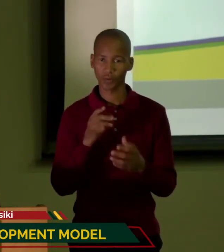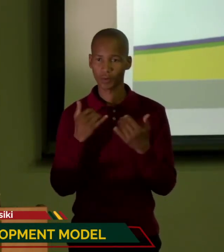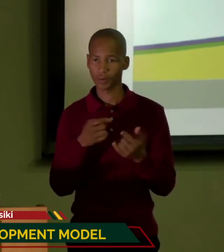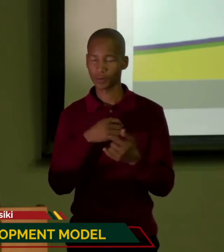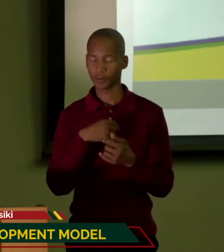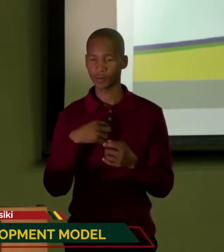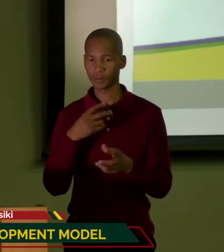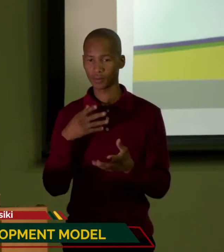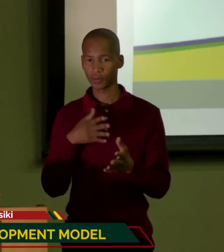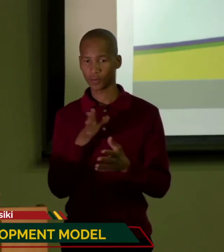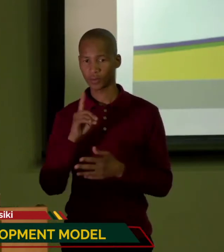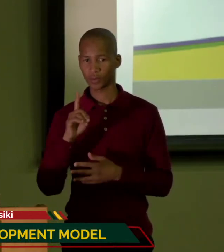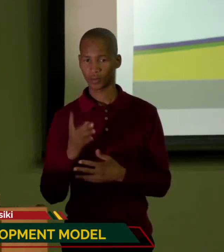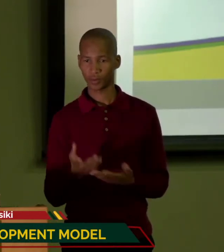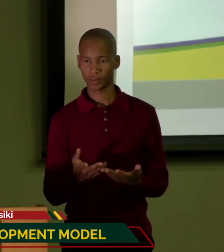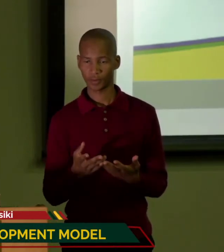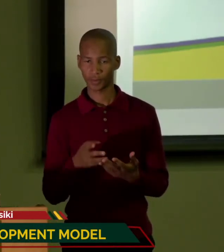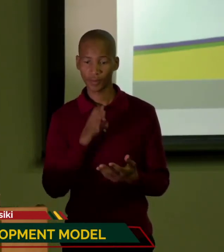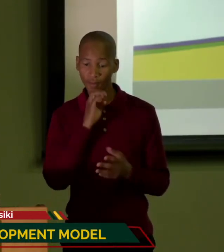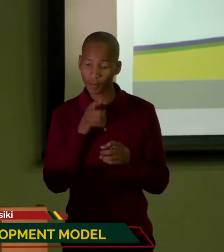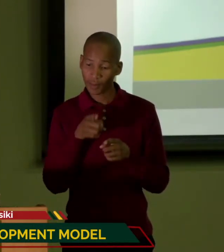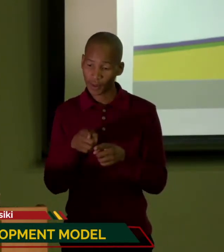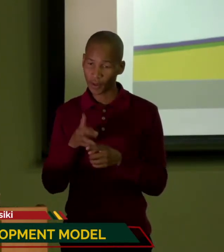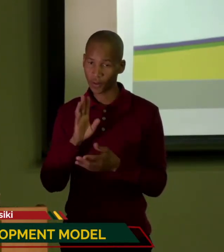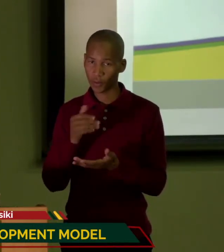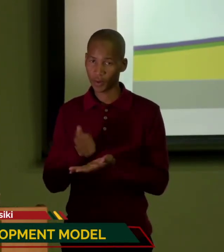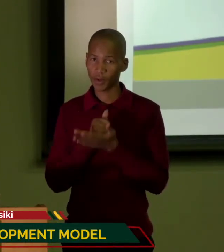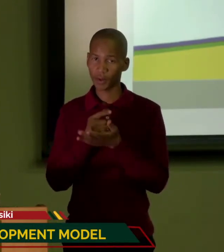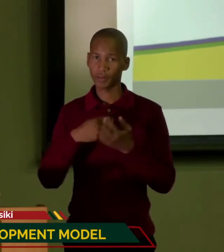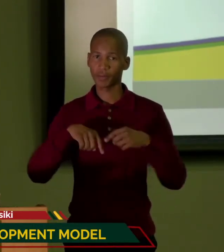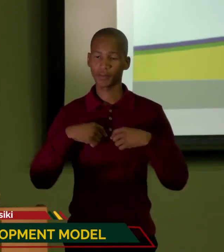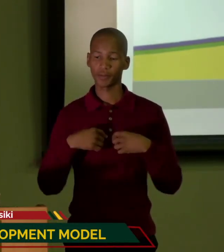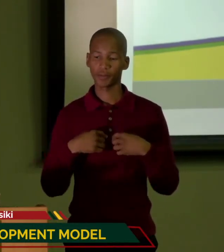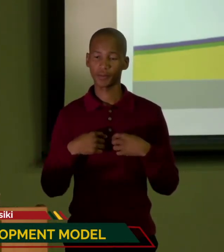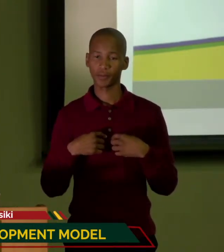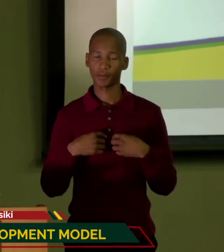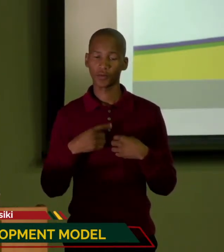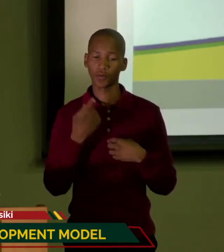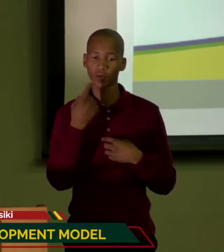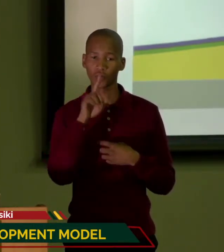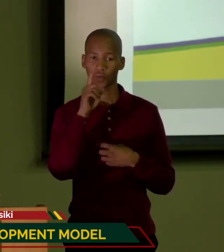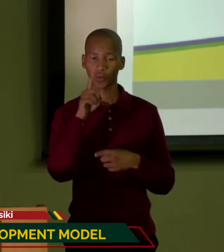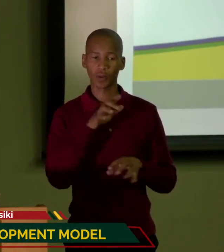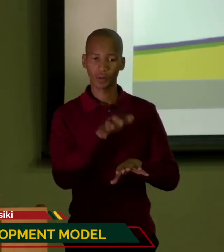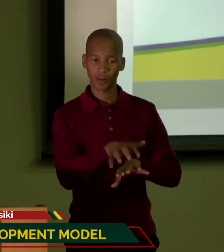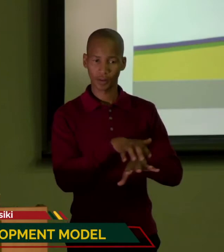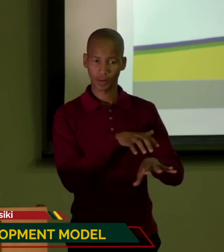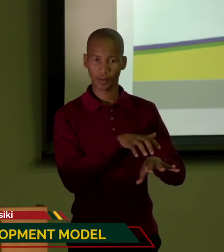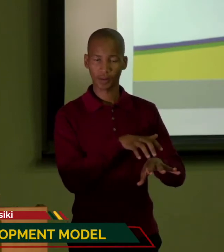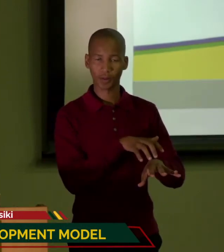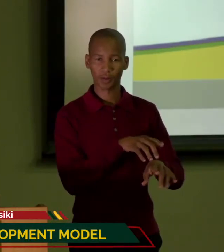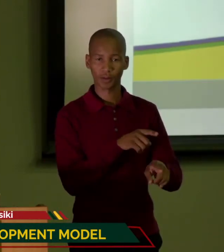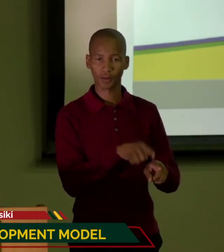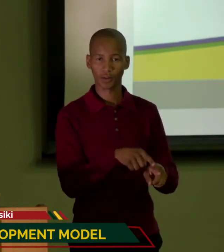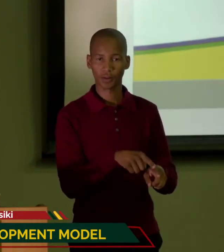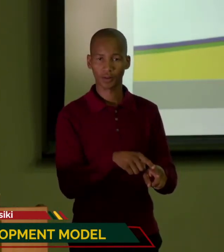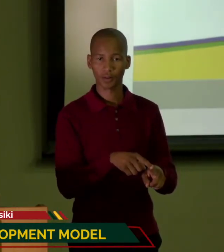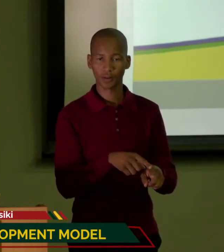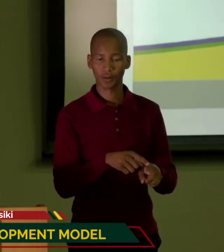ukuba izasincedisa ke laa nto for that agriculture and agro